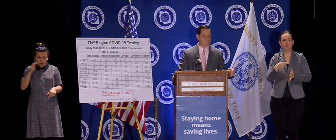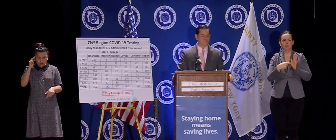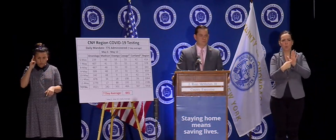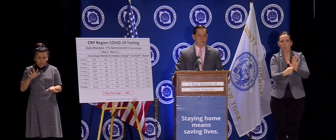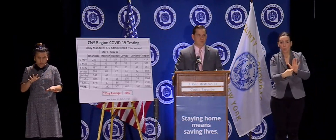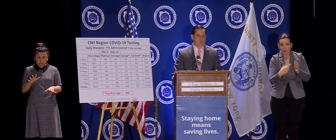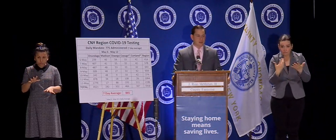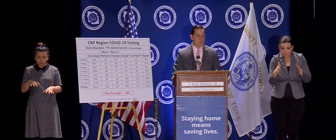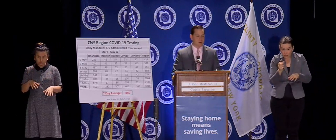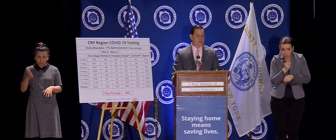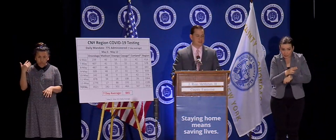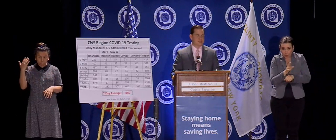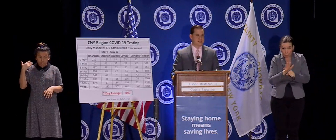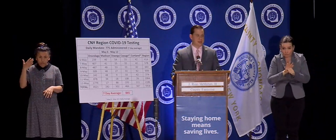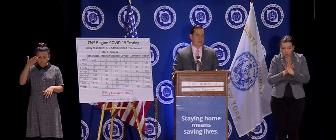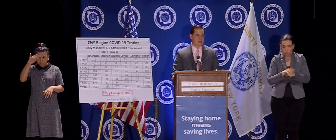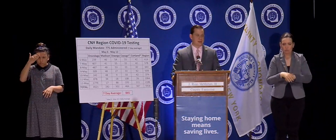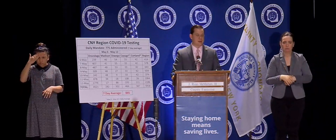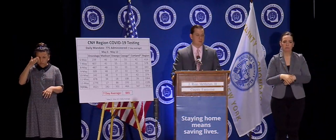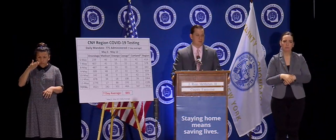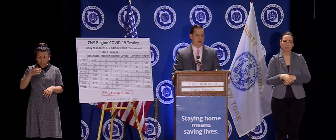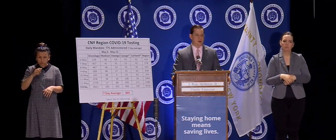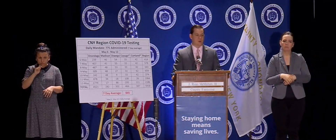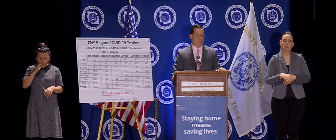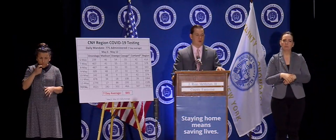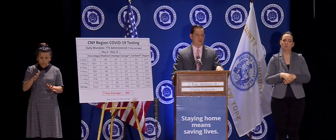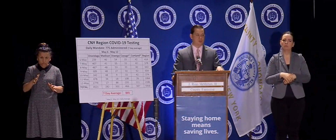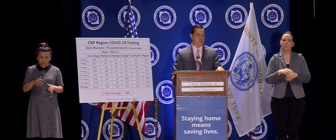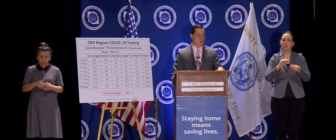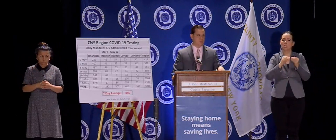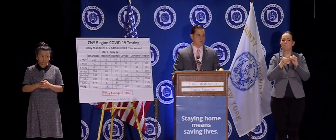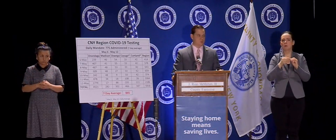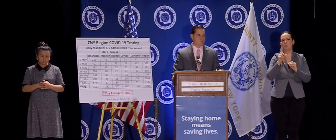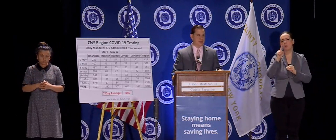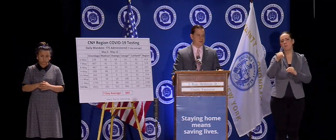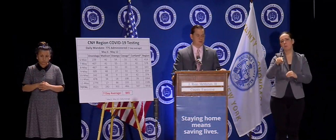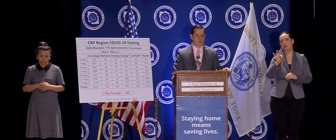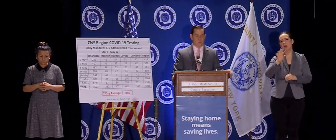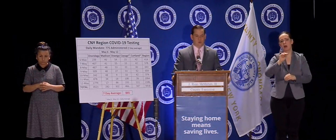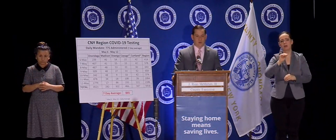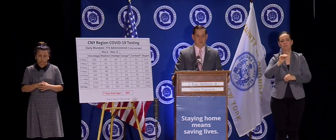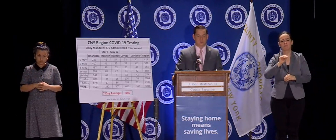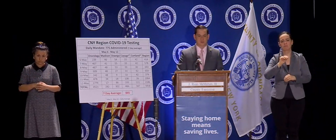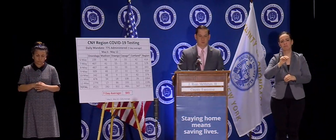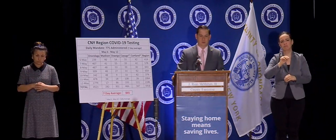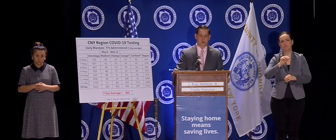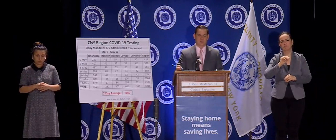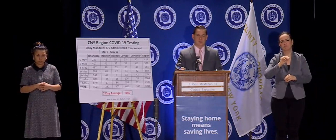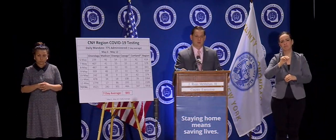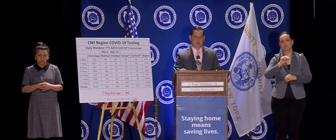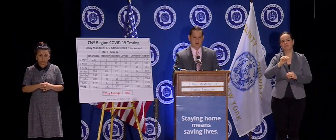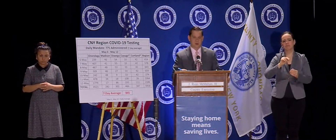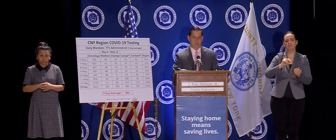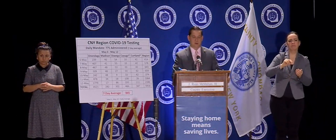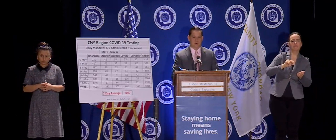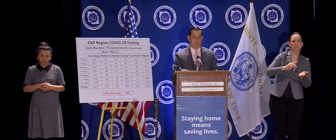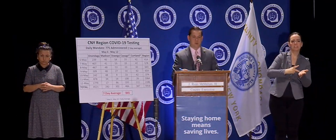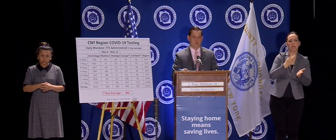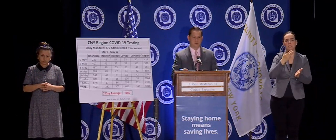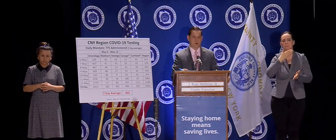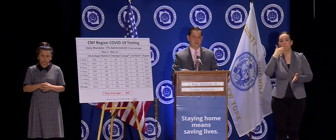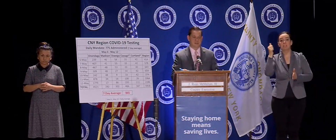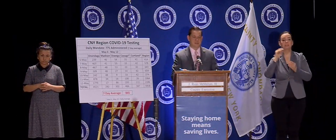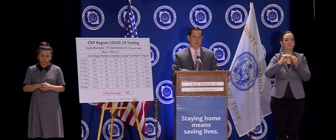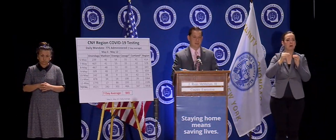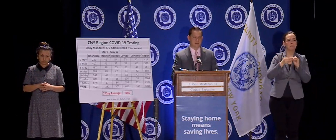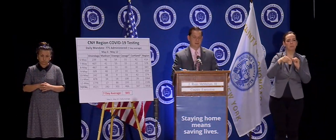1.9, second best in the state, behind North Country, but we're much denser than North Country, so really, compared to our